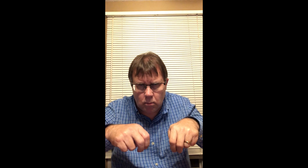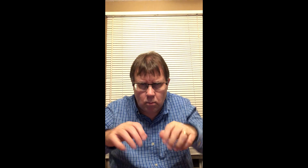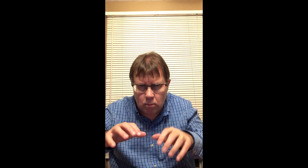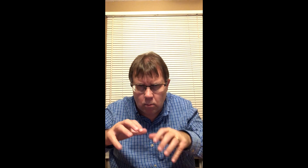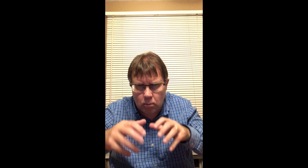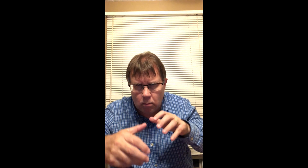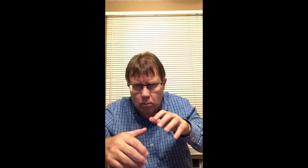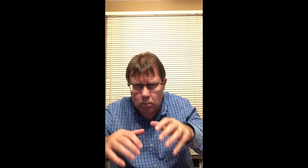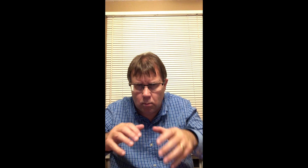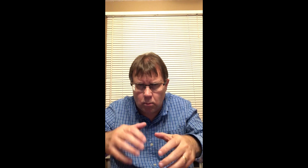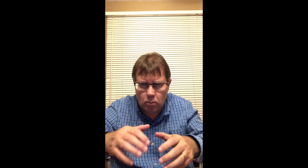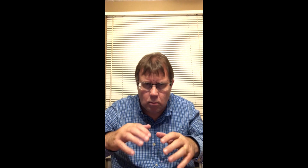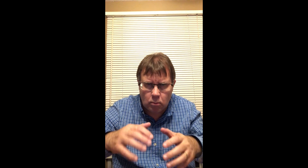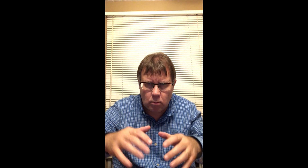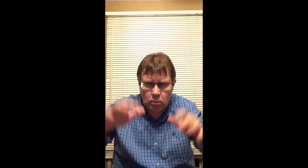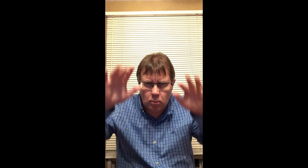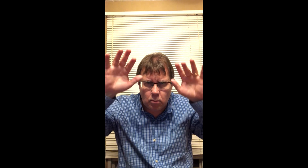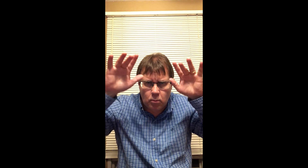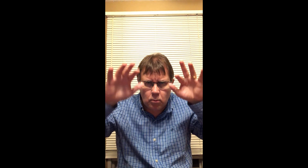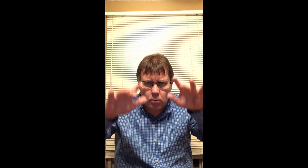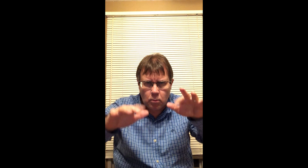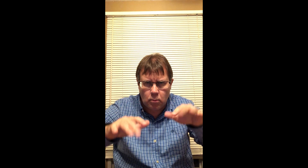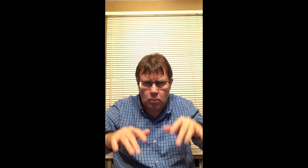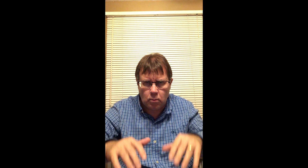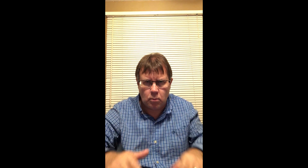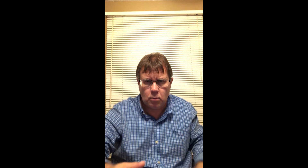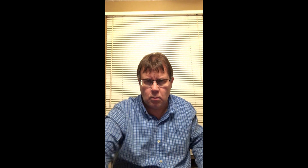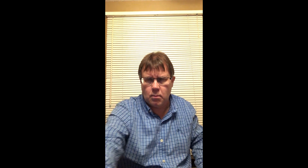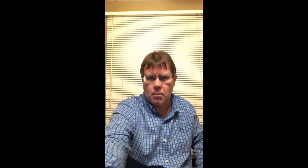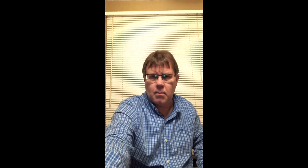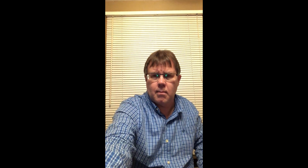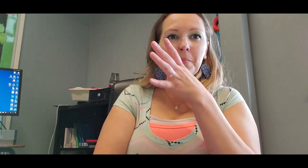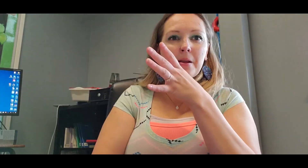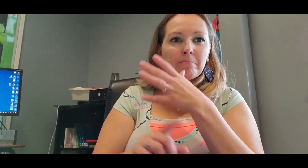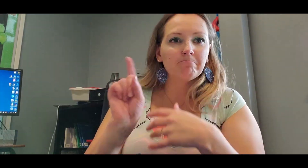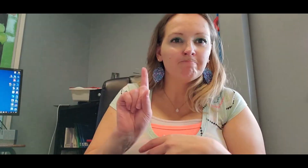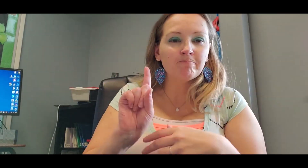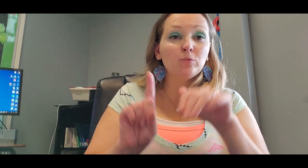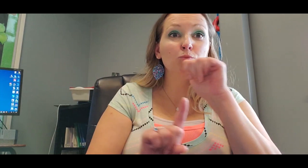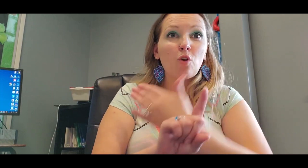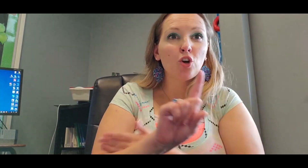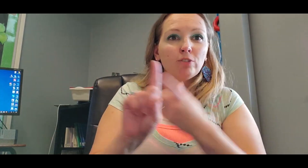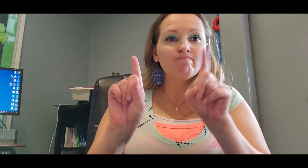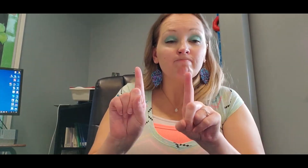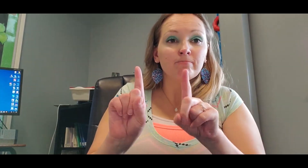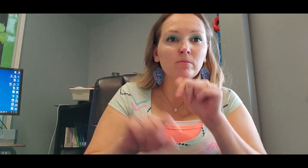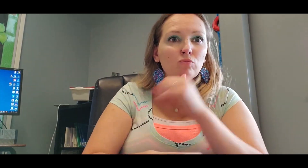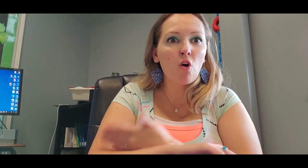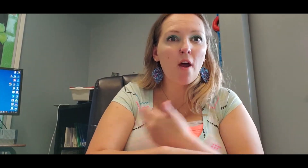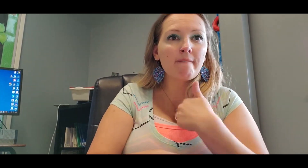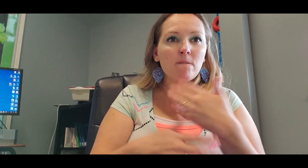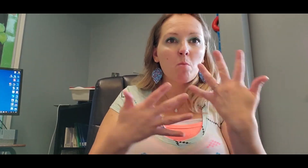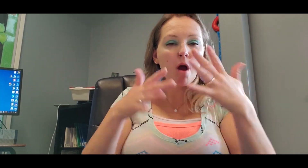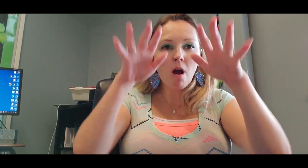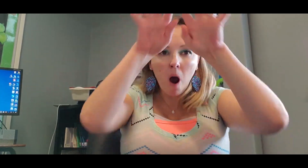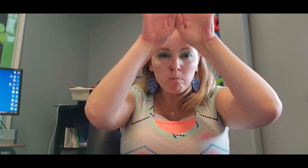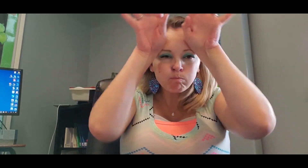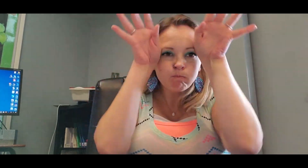adult is rolling a snowball along the ground while it's snowing. There's a mom with her daughter, and her